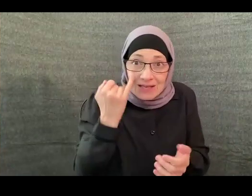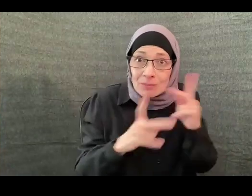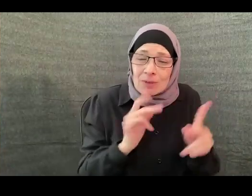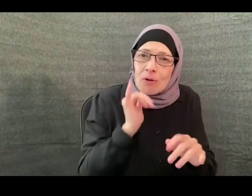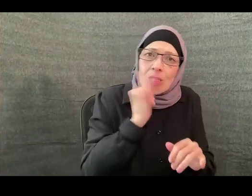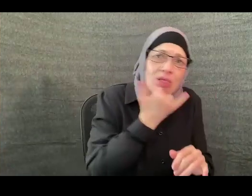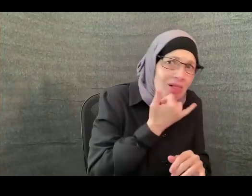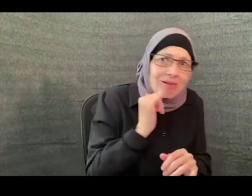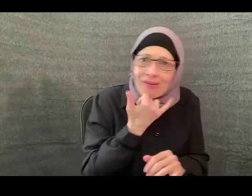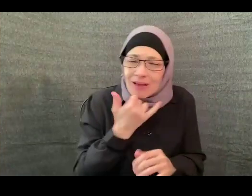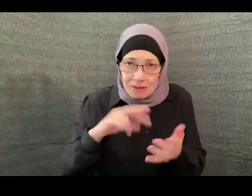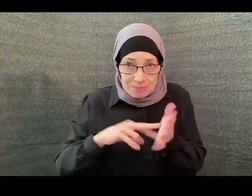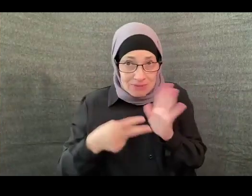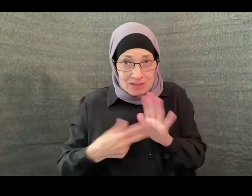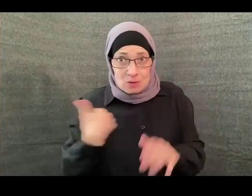other.